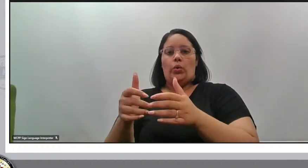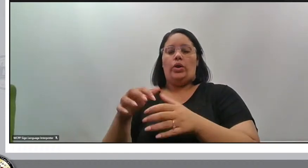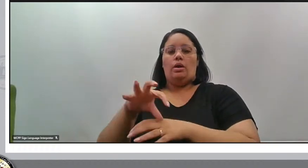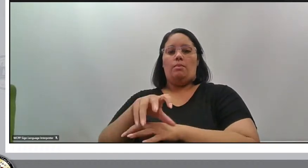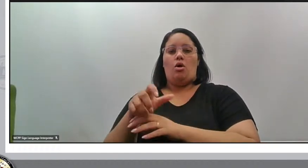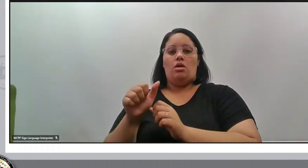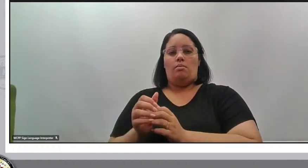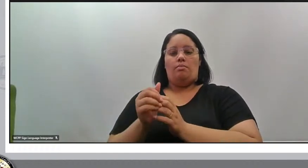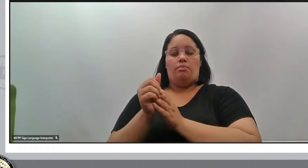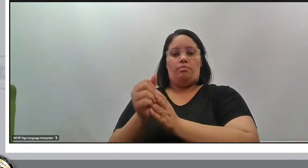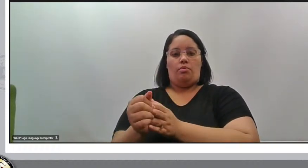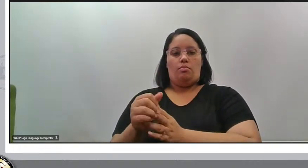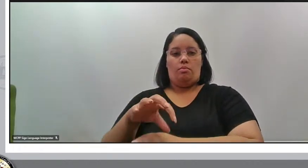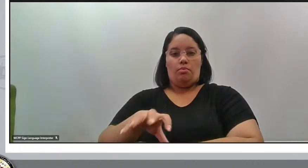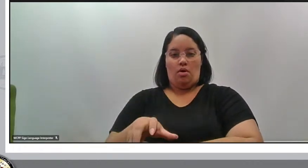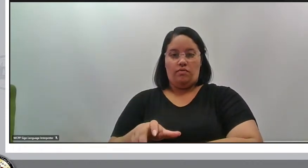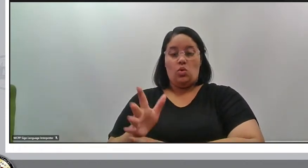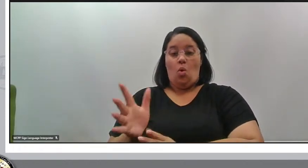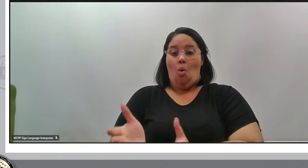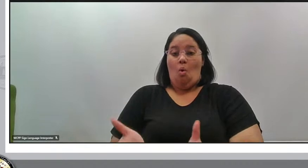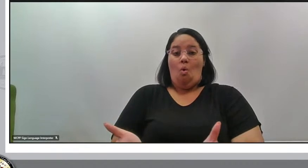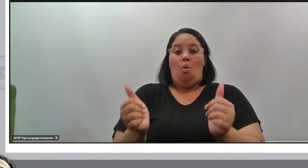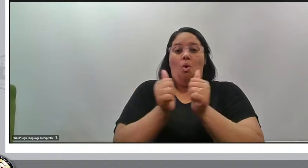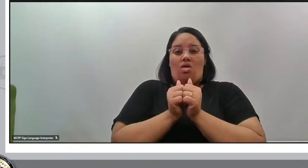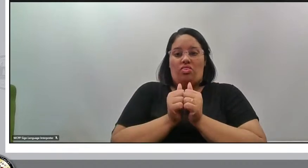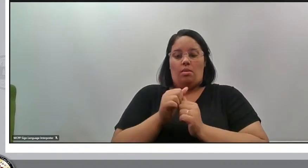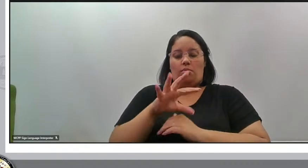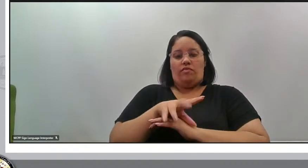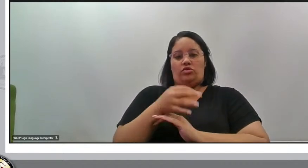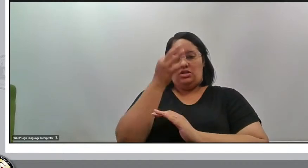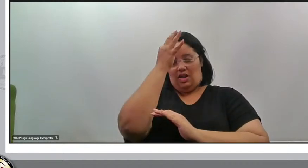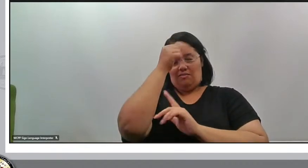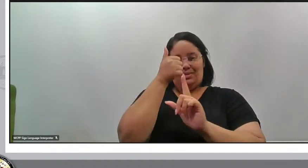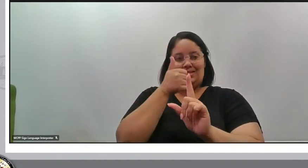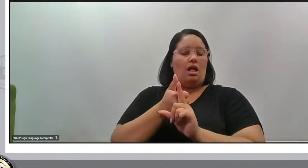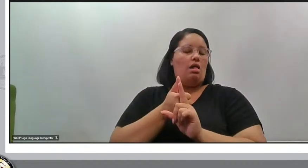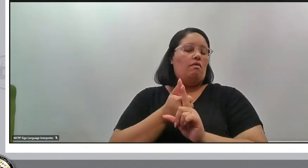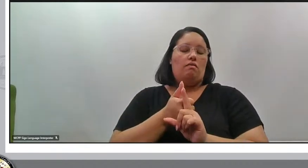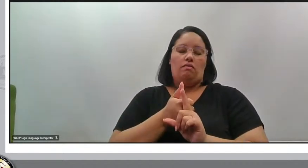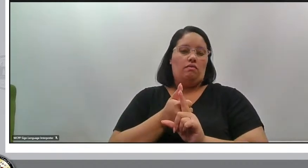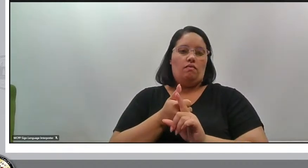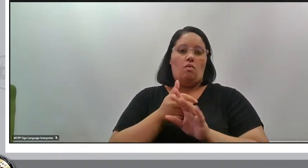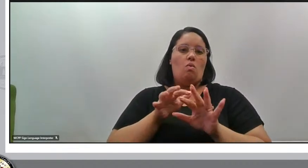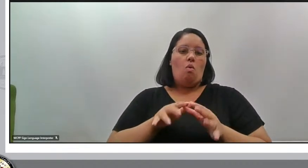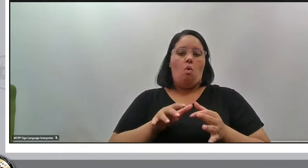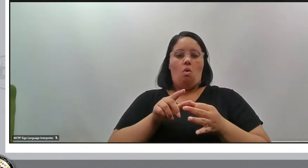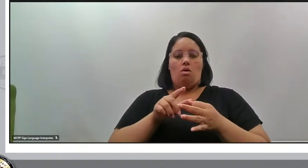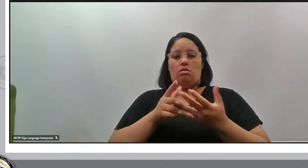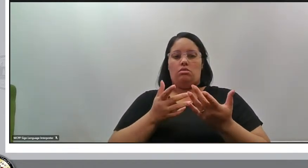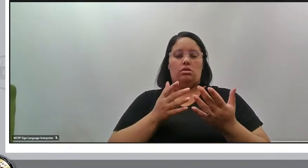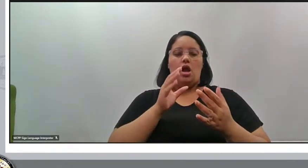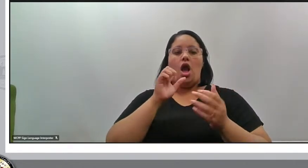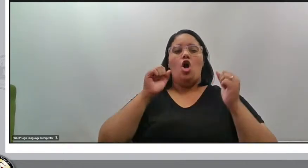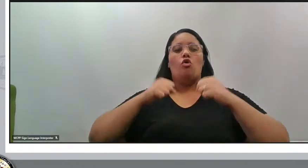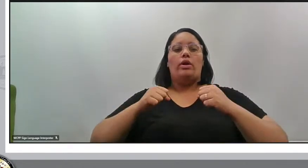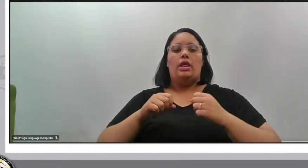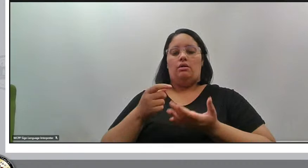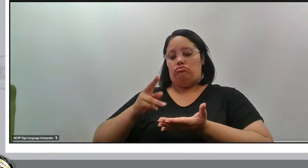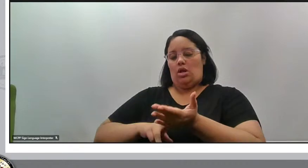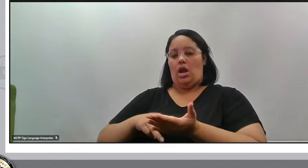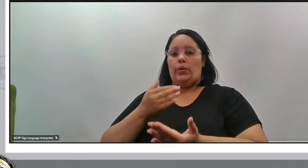or with the provincial government itself, or rather those trade agreements that he referred